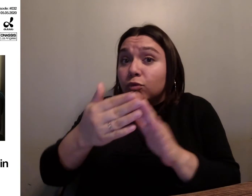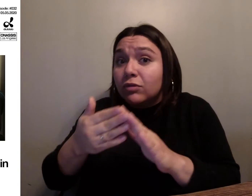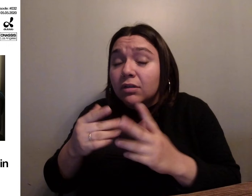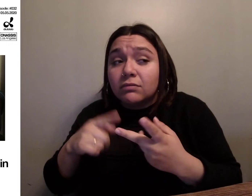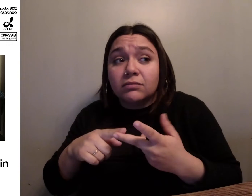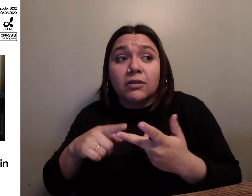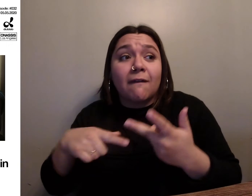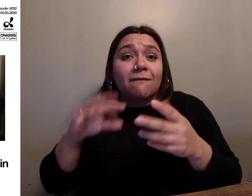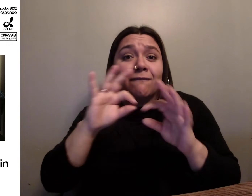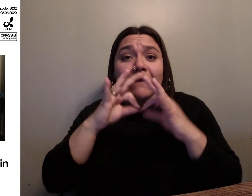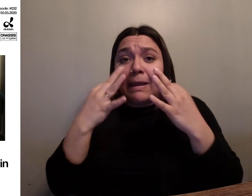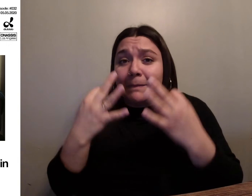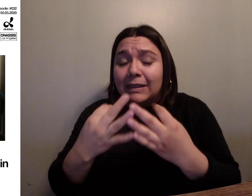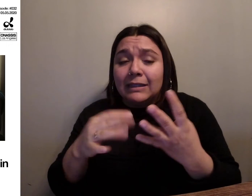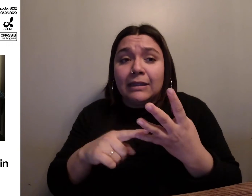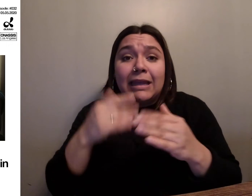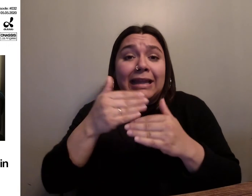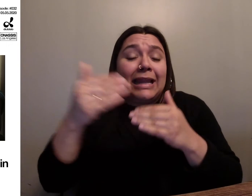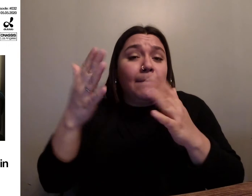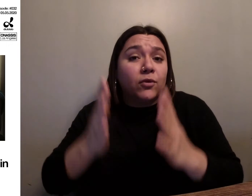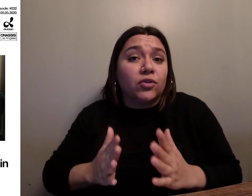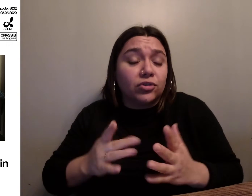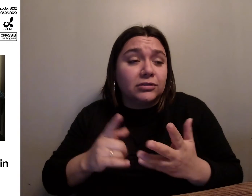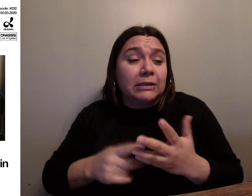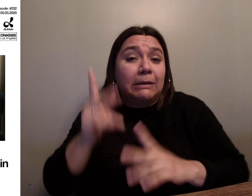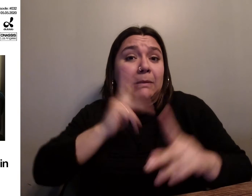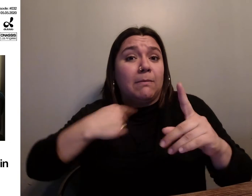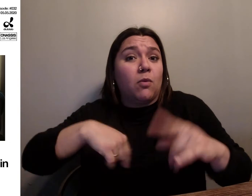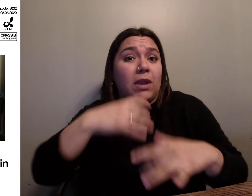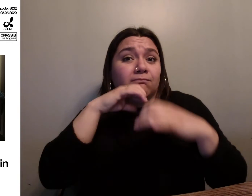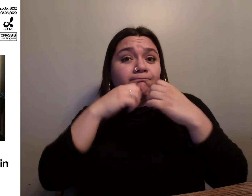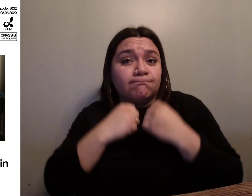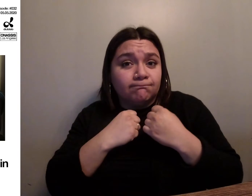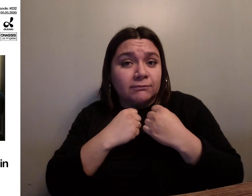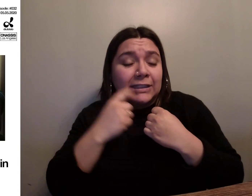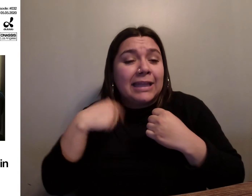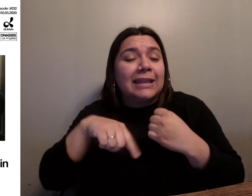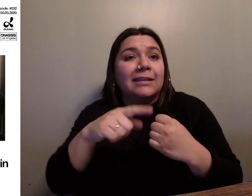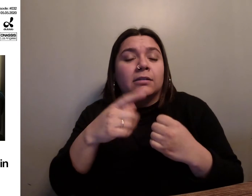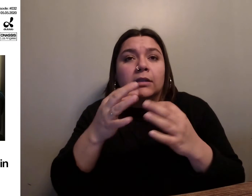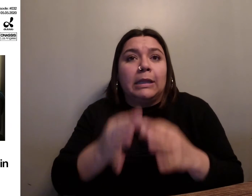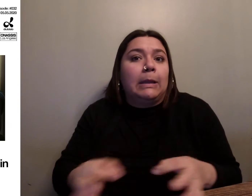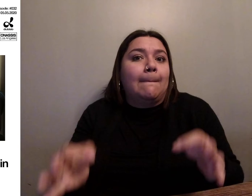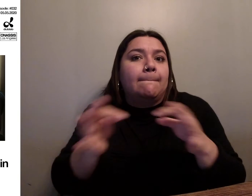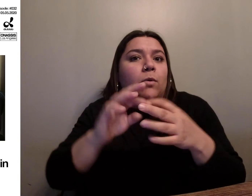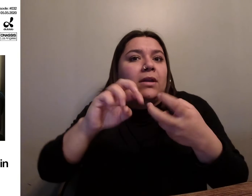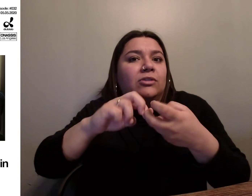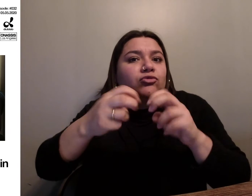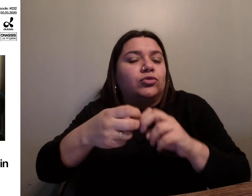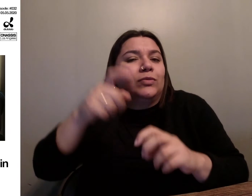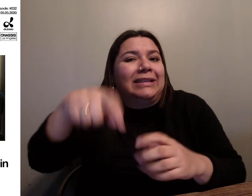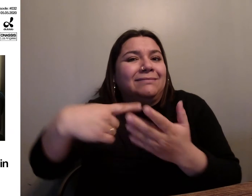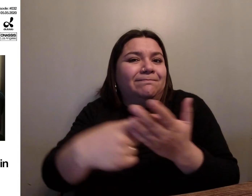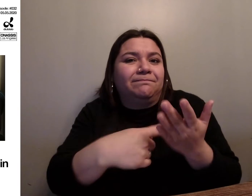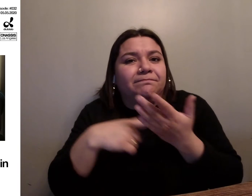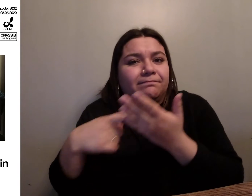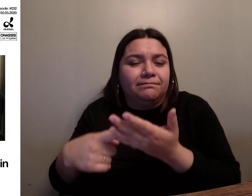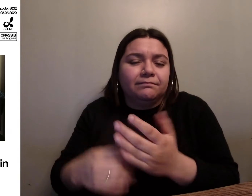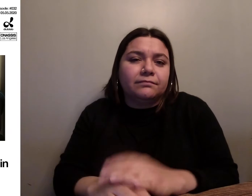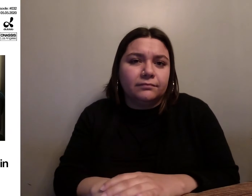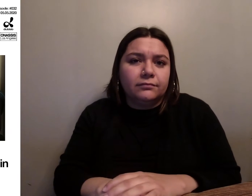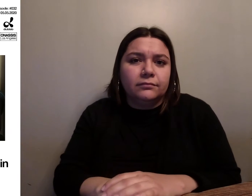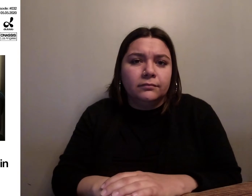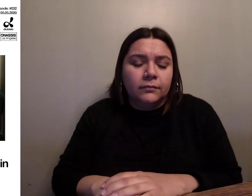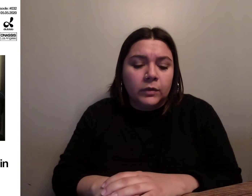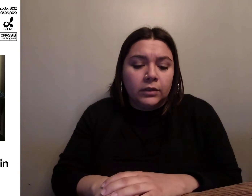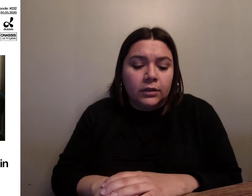need to pay some attention to. One of the students you had in your early days who you